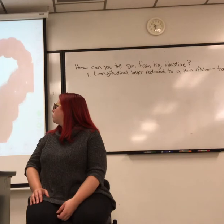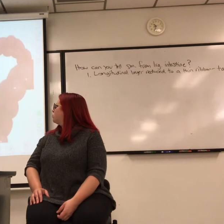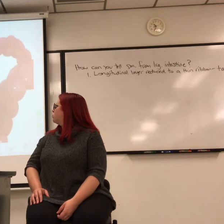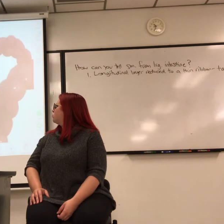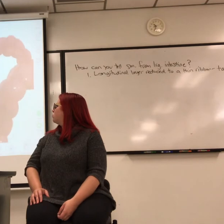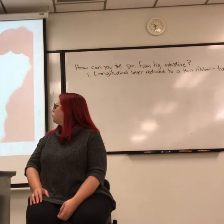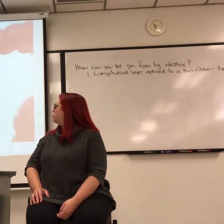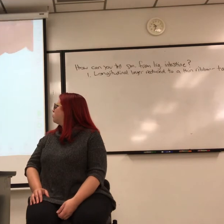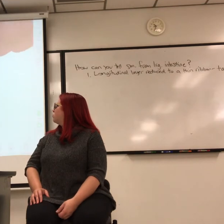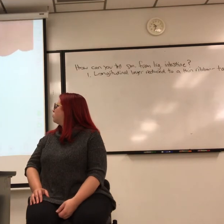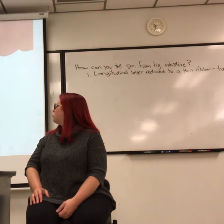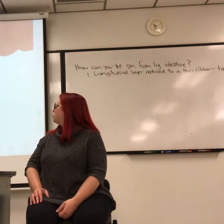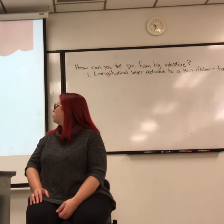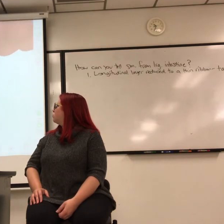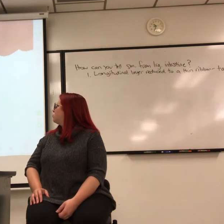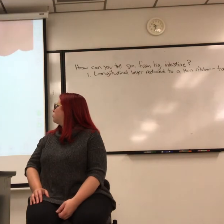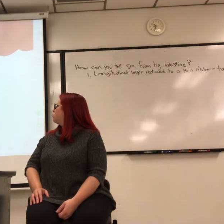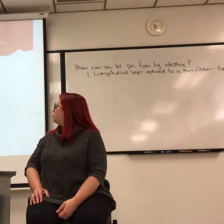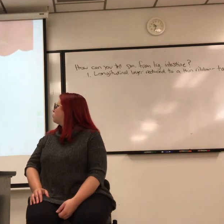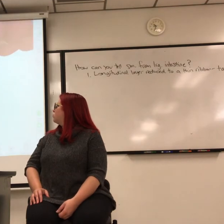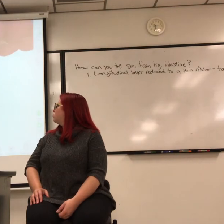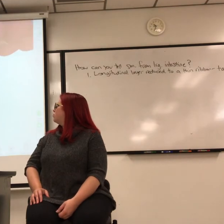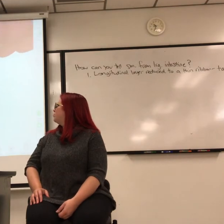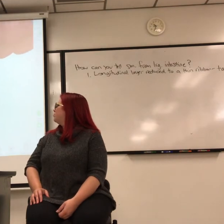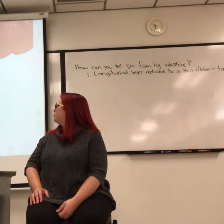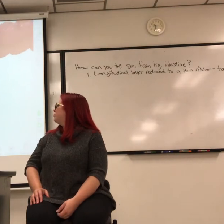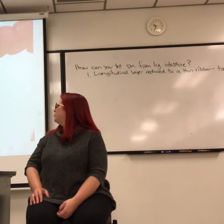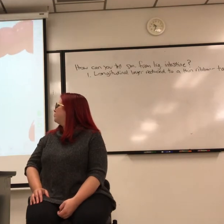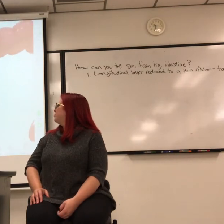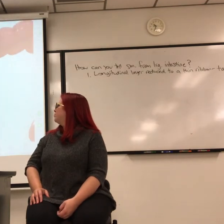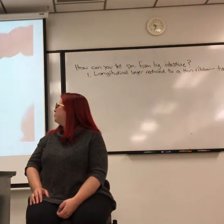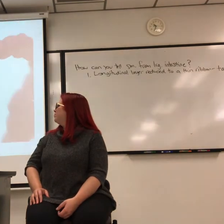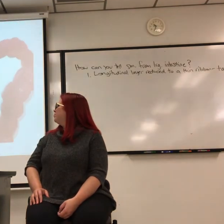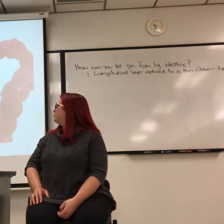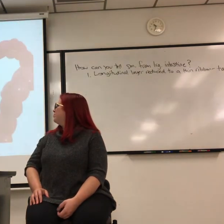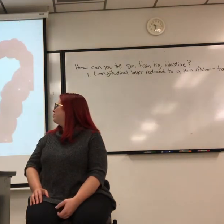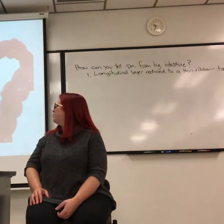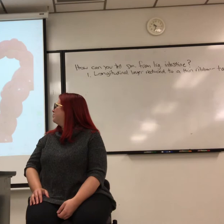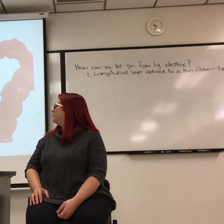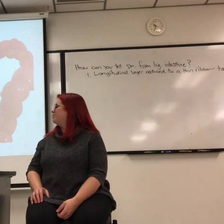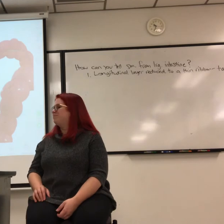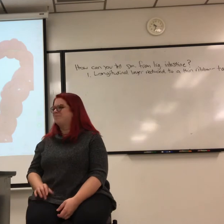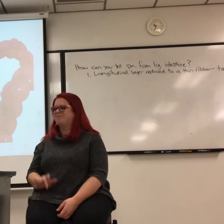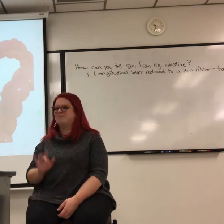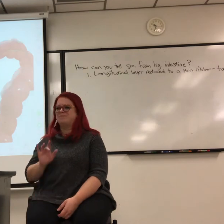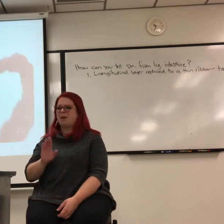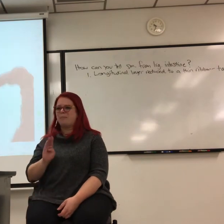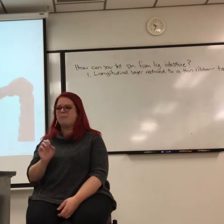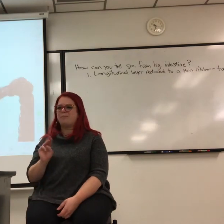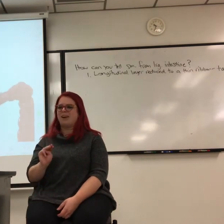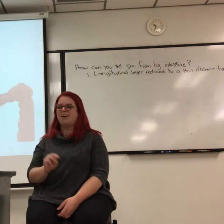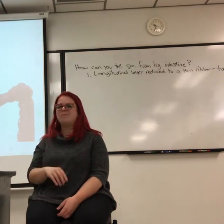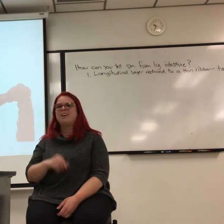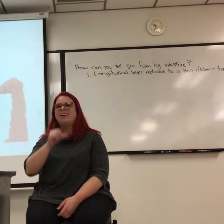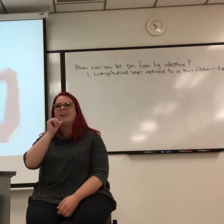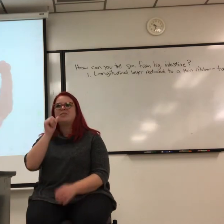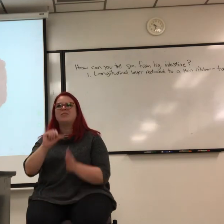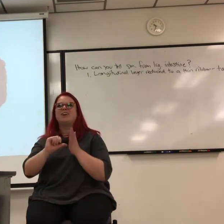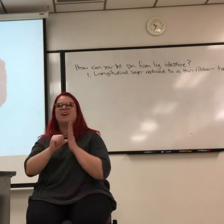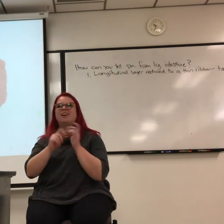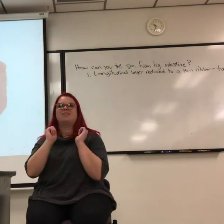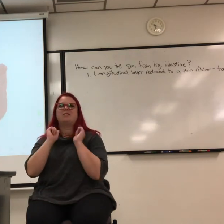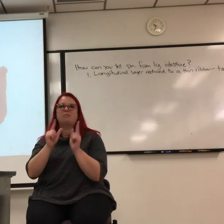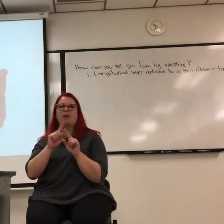There's one underneath there too. Bam. So I didn't highlight all of them, but see the where I've highlighted in